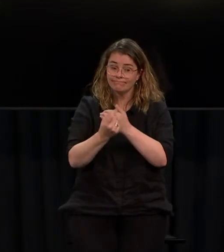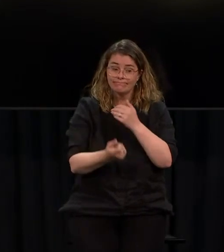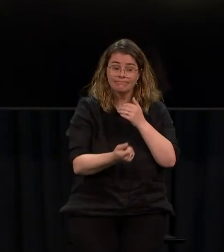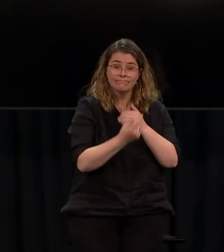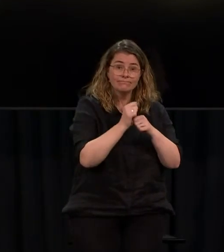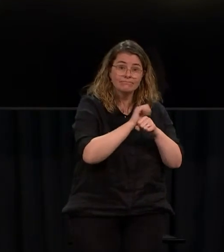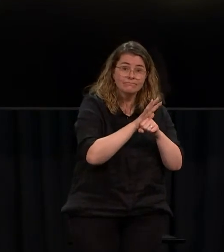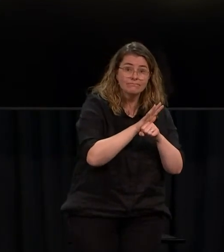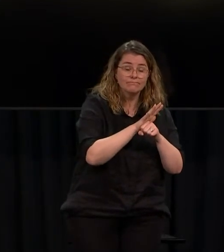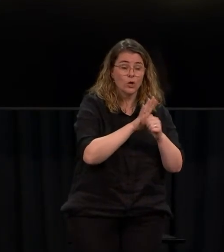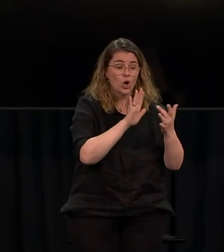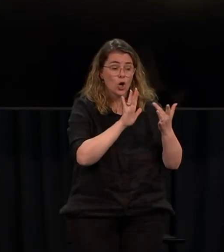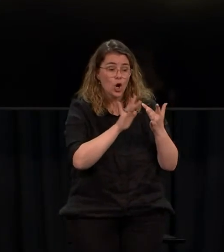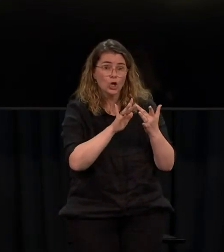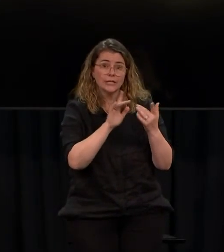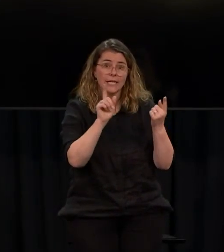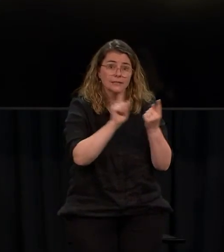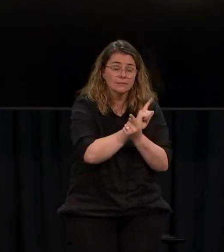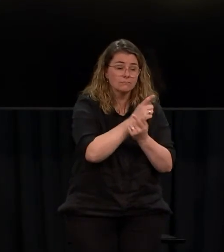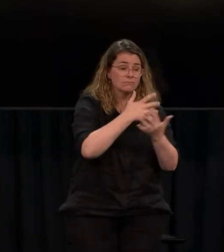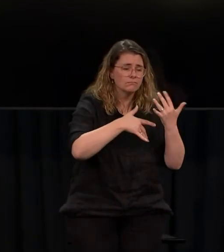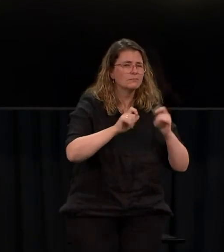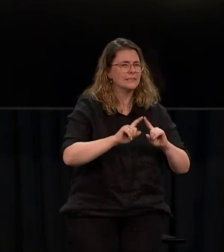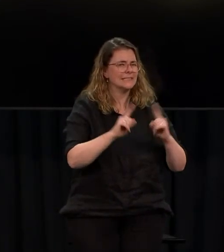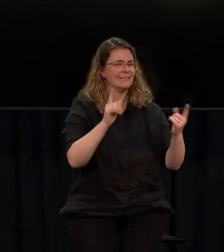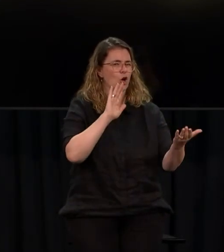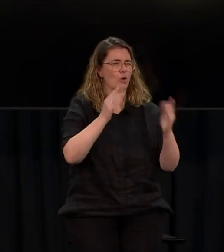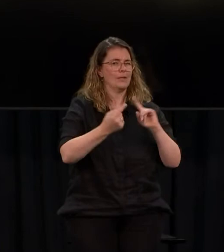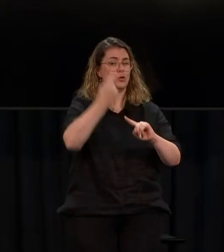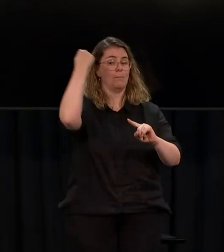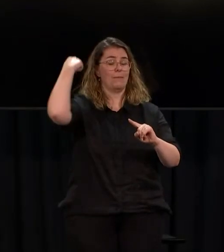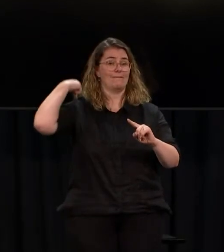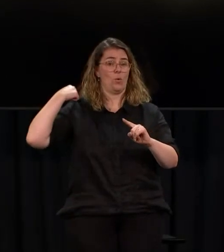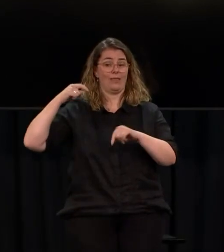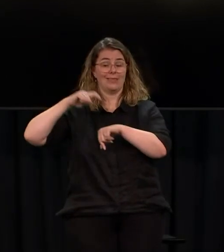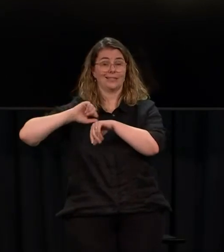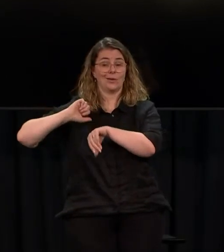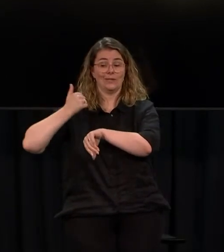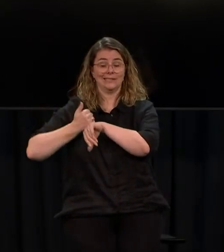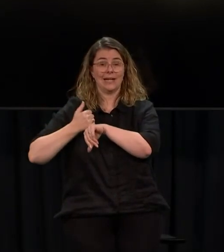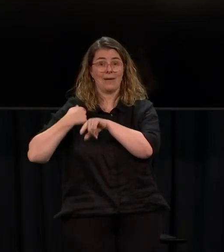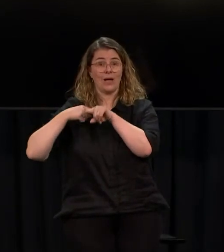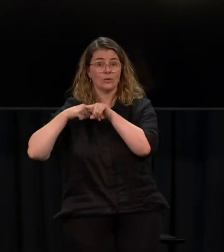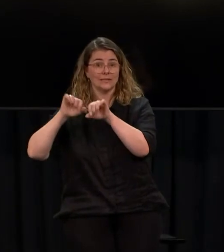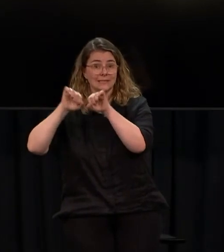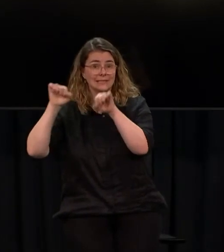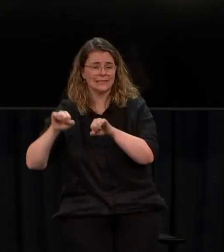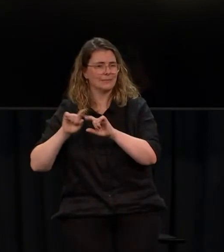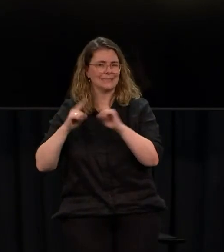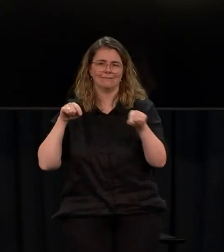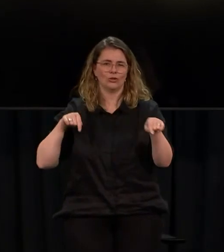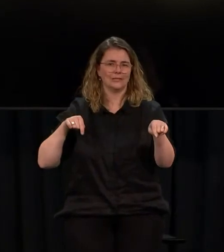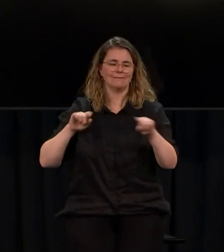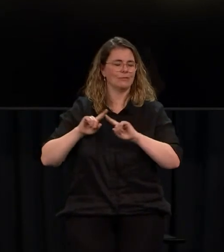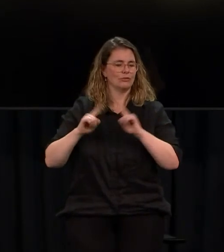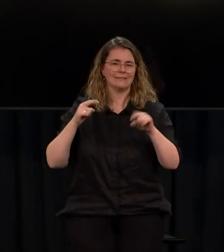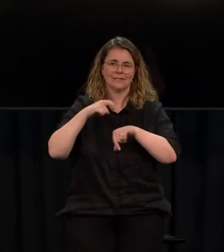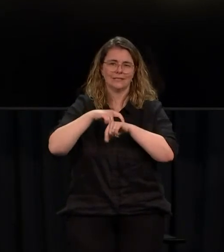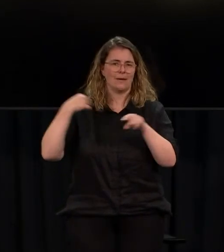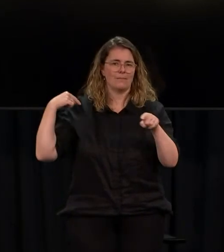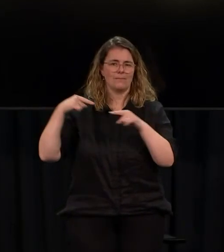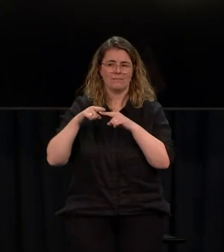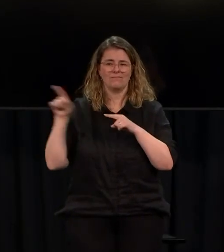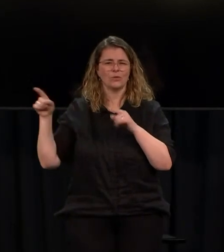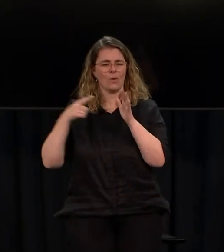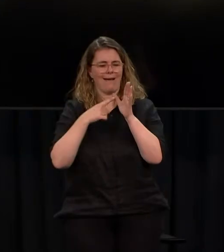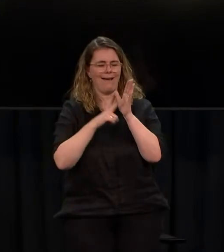number of contacts associated with each case when we were first making that assessment and setting up our contact tracing system is vastly different from the